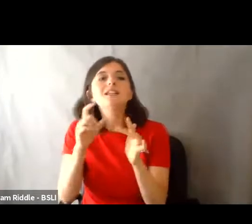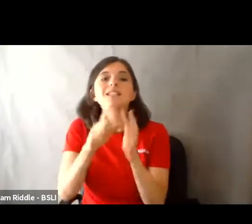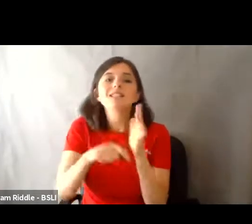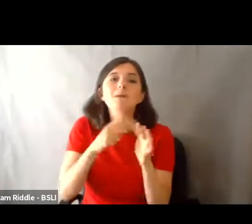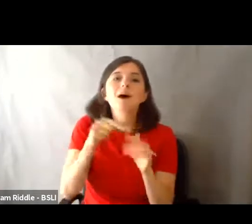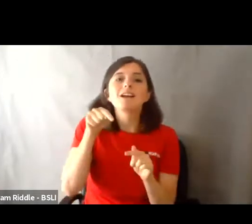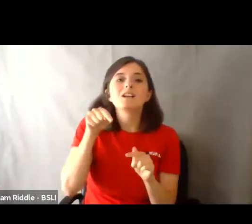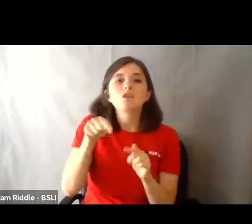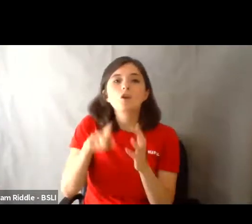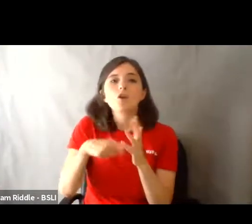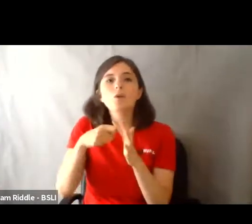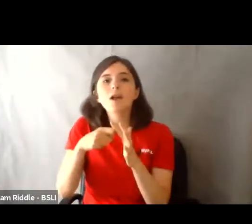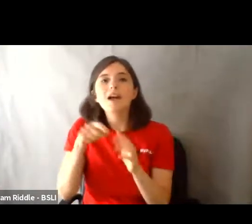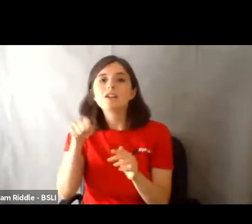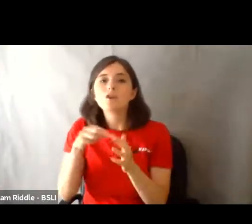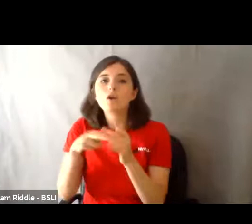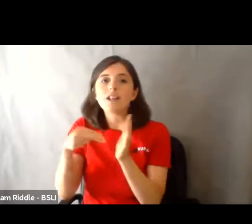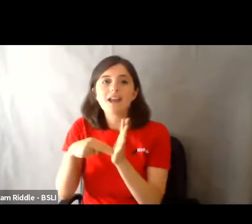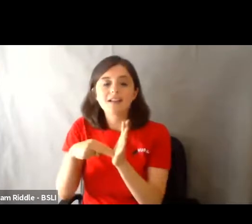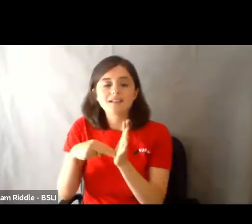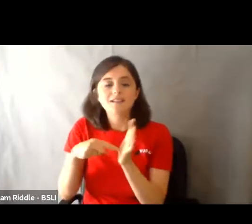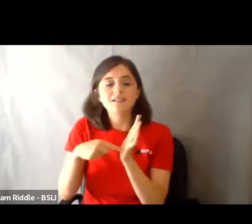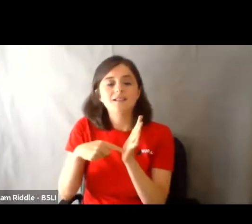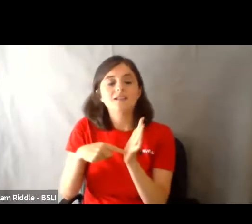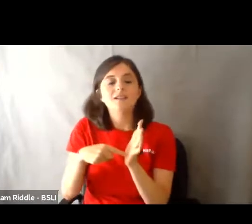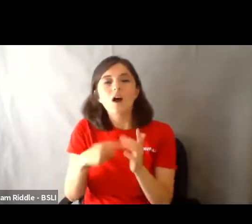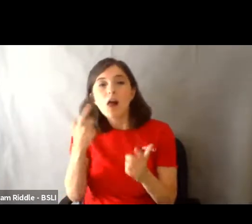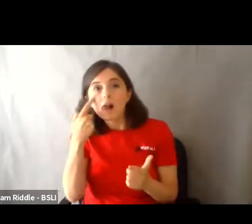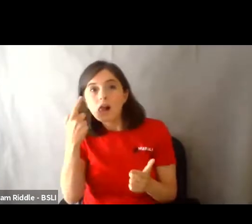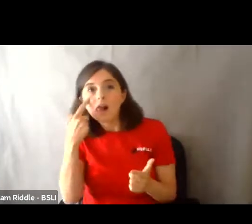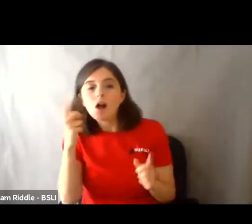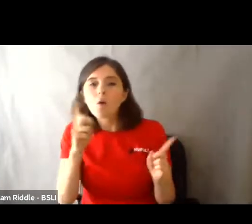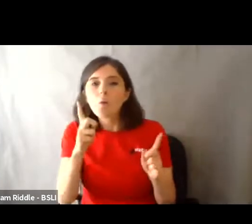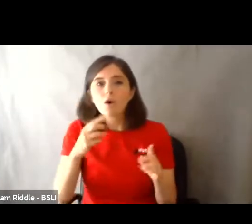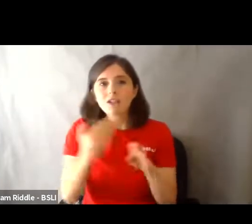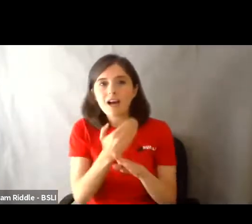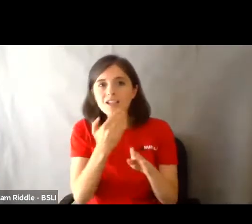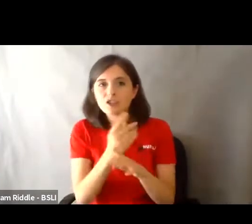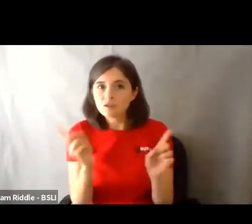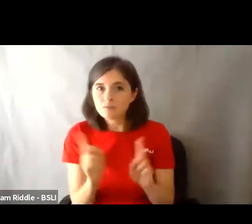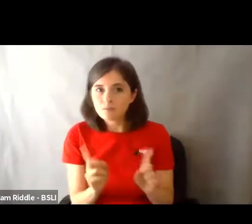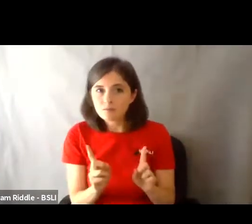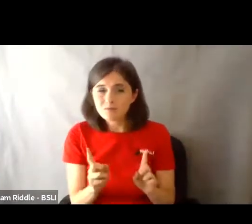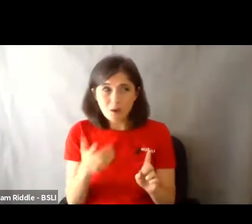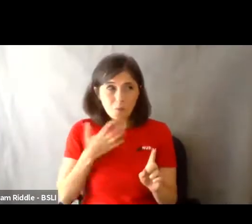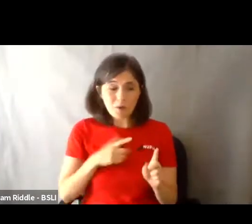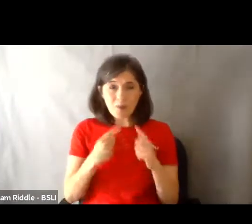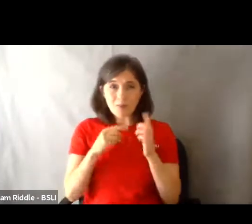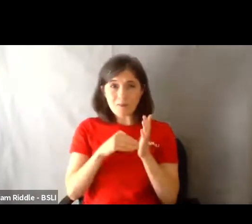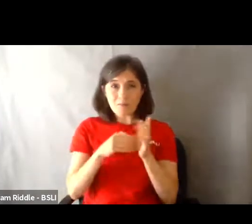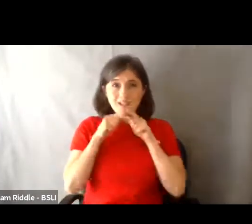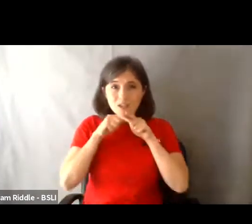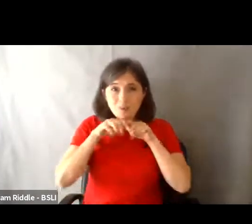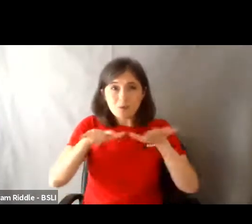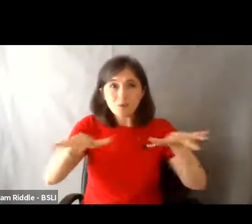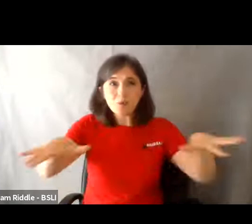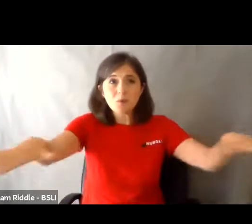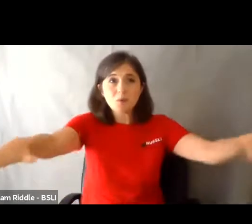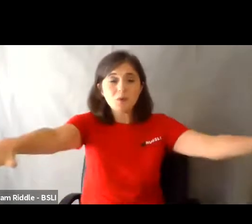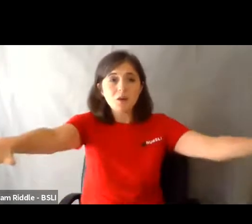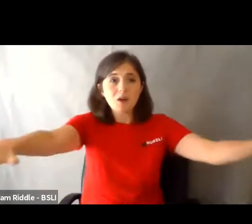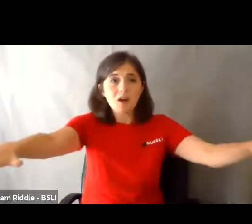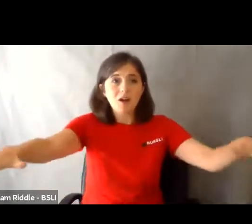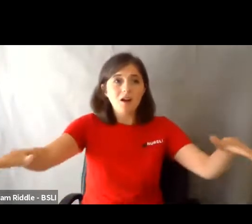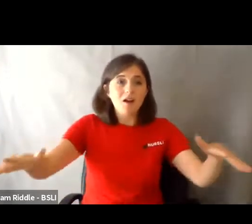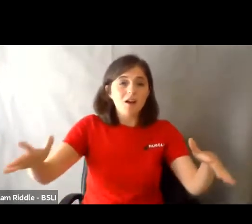dpac.uk.net, to check out what we're calling for people to do. We really want to get the message out there that we shouldn't be